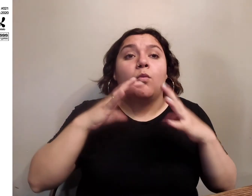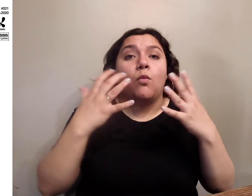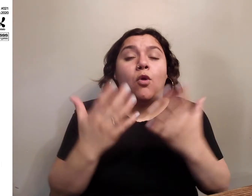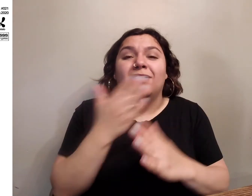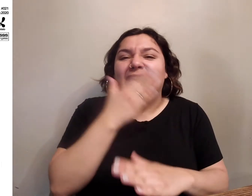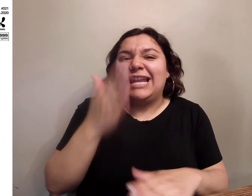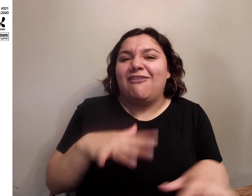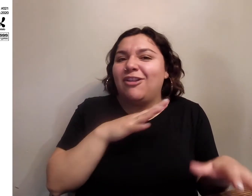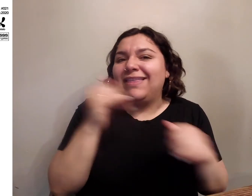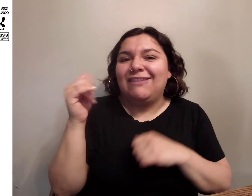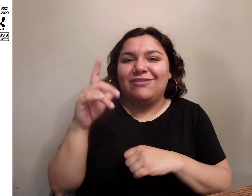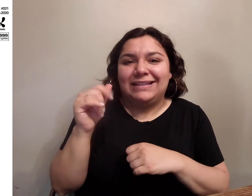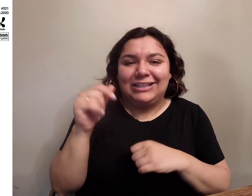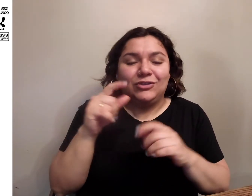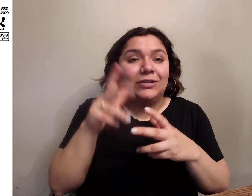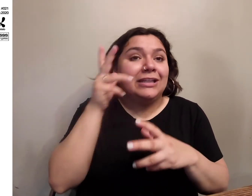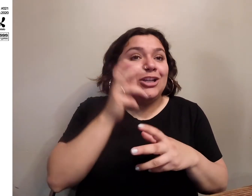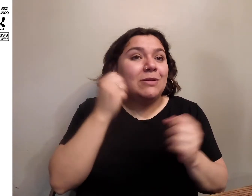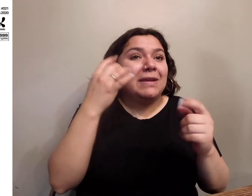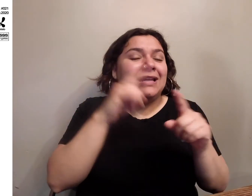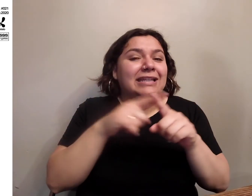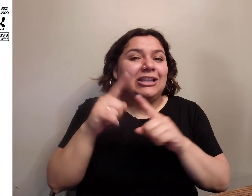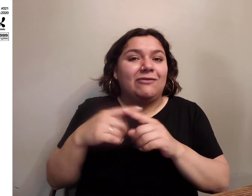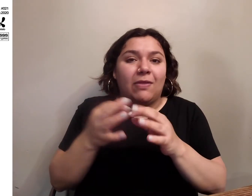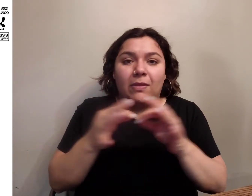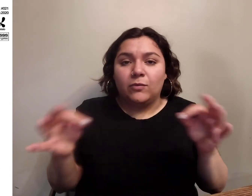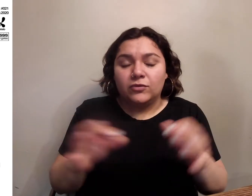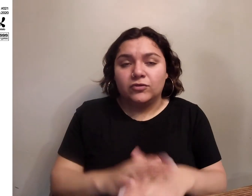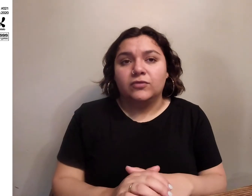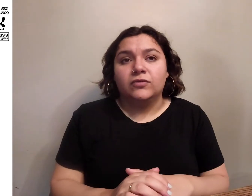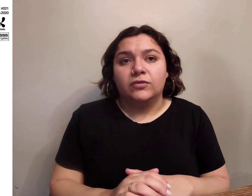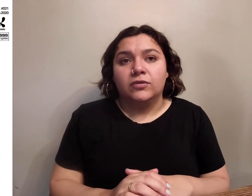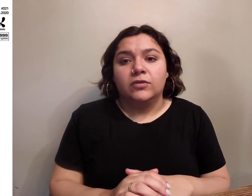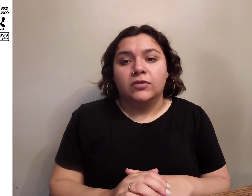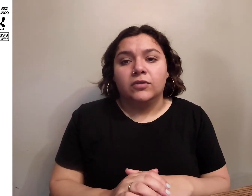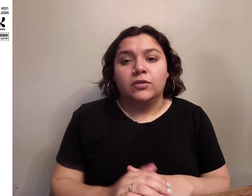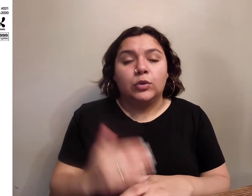Los Angeles. You can hear so many different languages and,